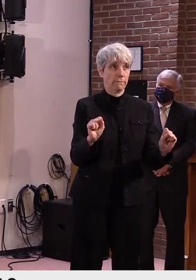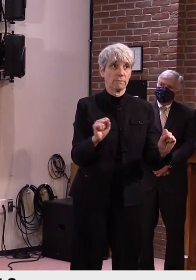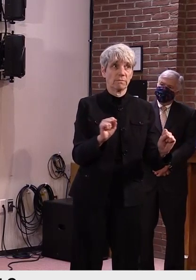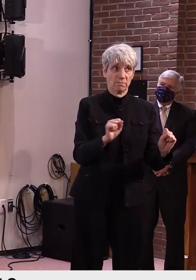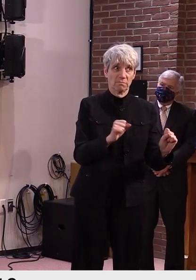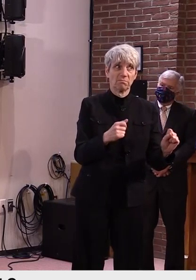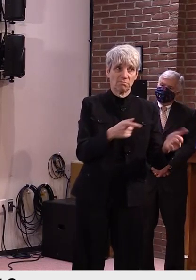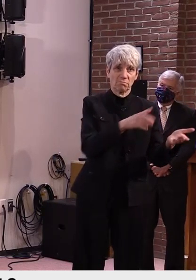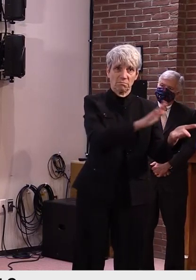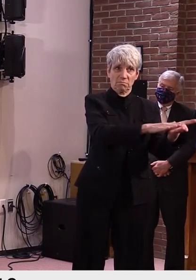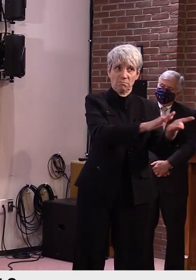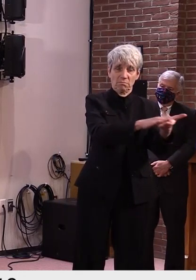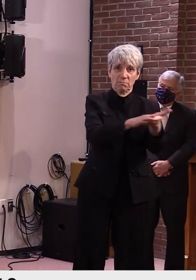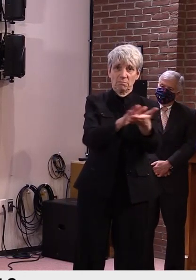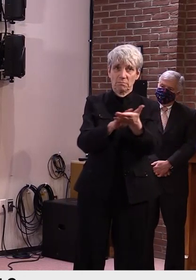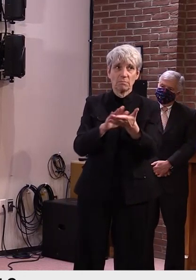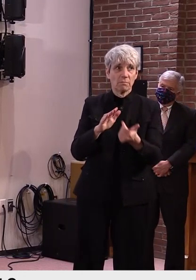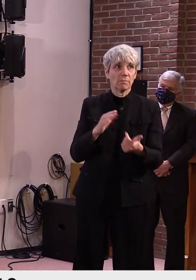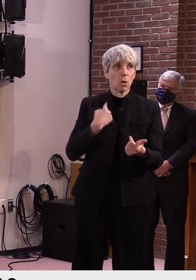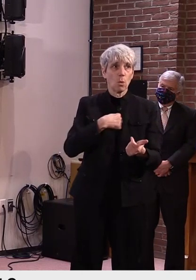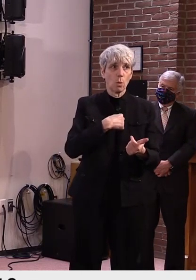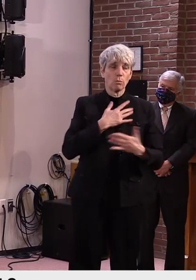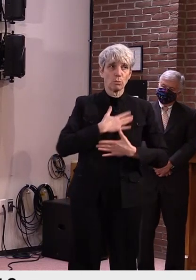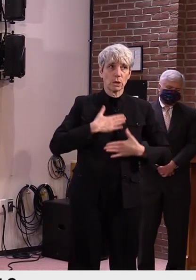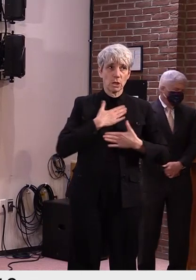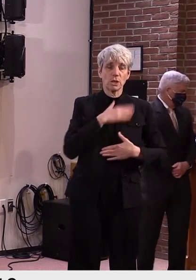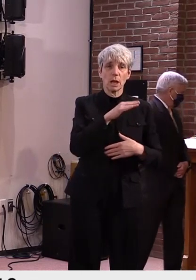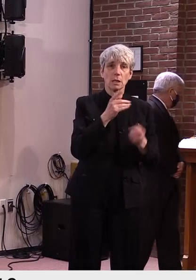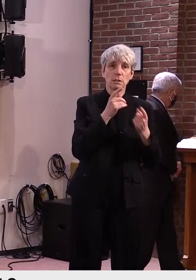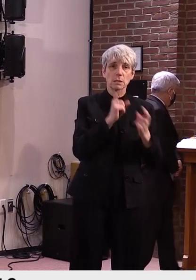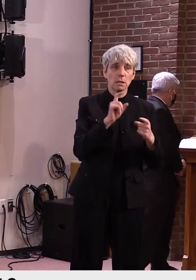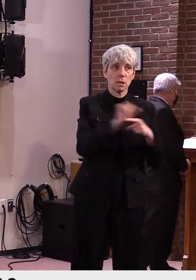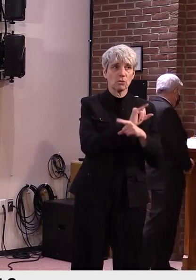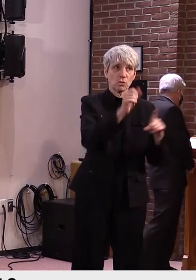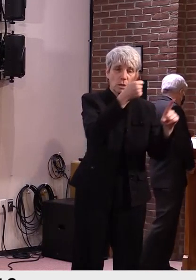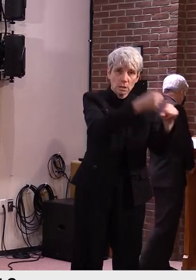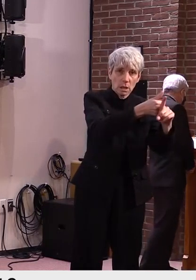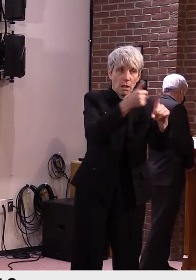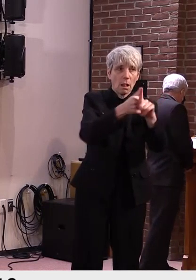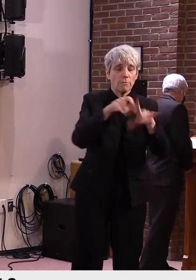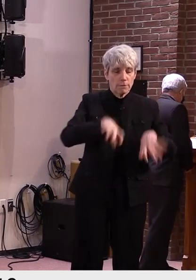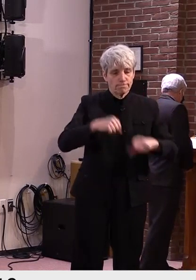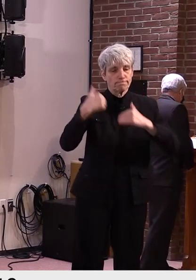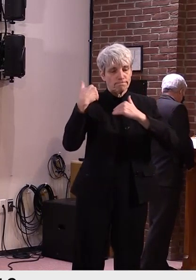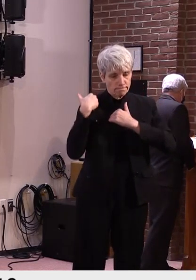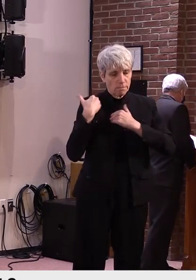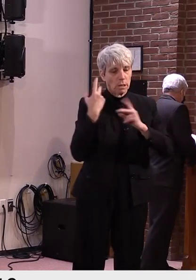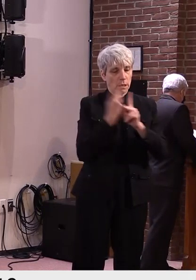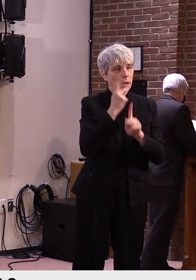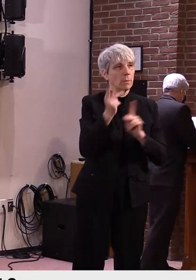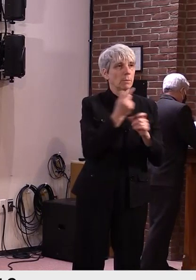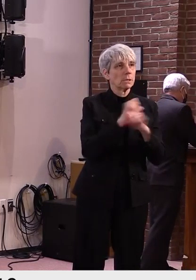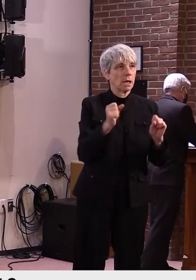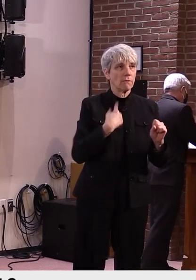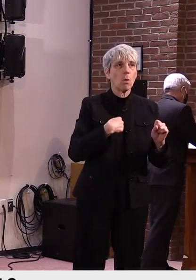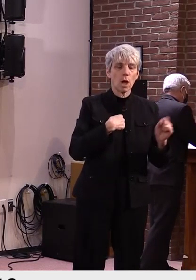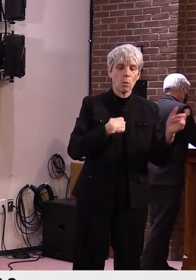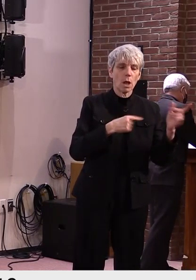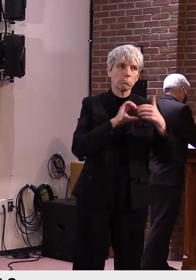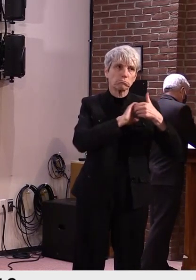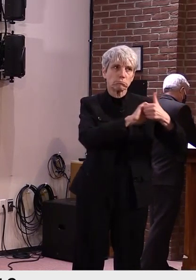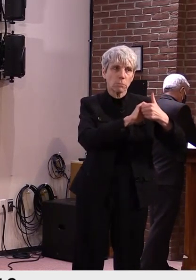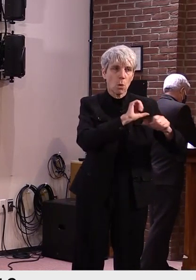by this administration. And we'll work with them to make sure that we do all we can so that they can continue